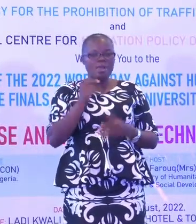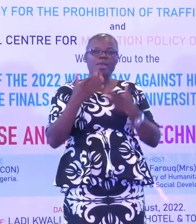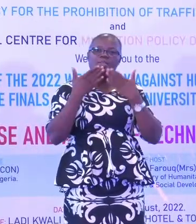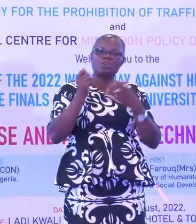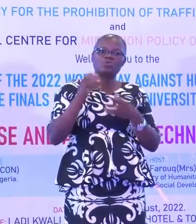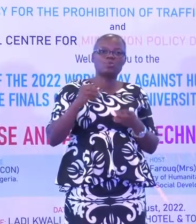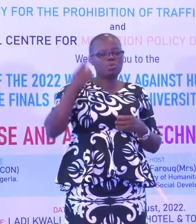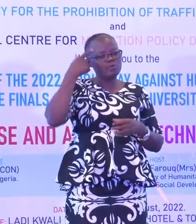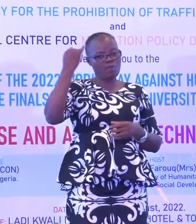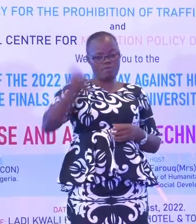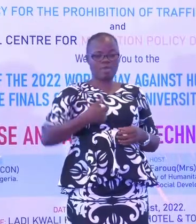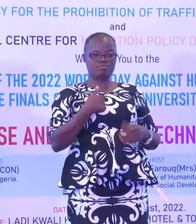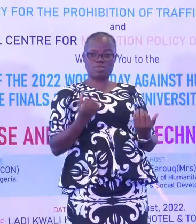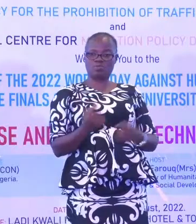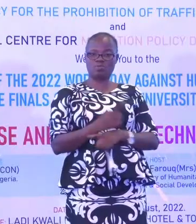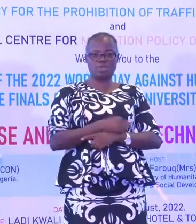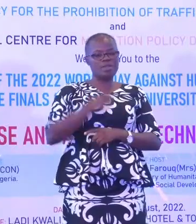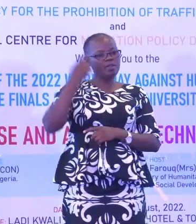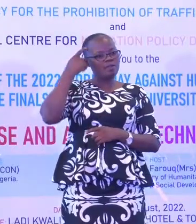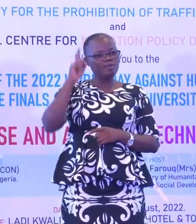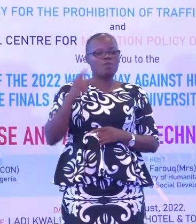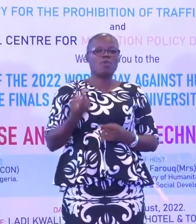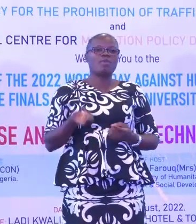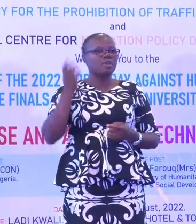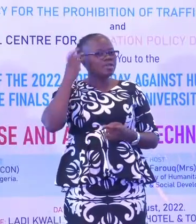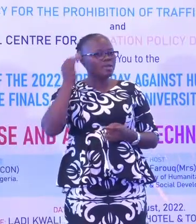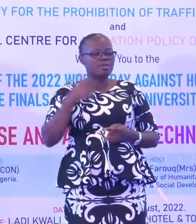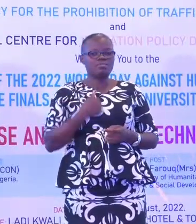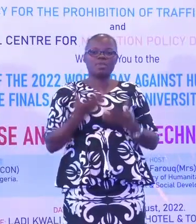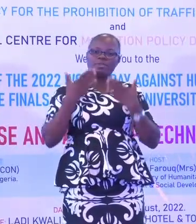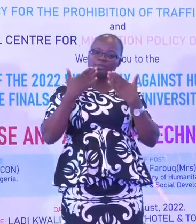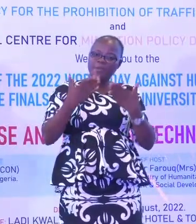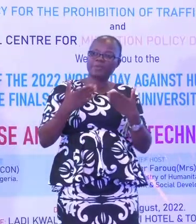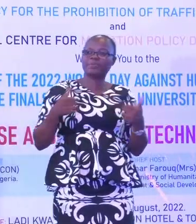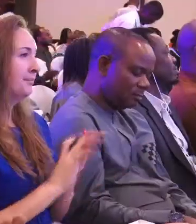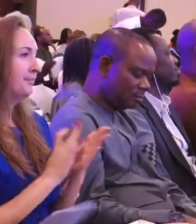for inviting me today, and I look forward to hearing the actual debate.